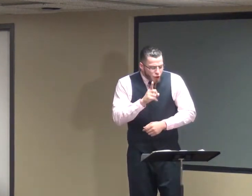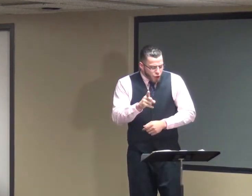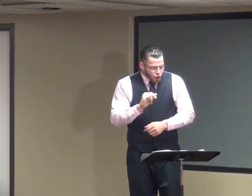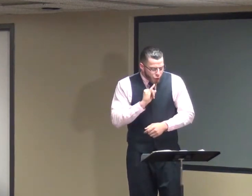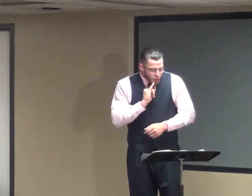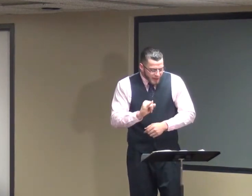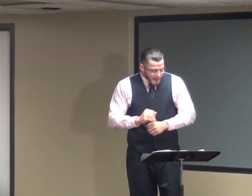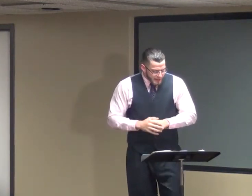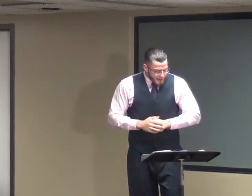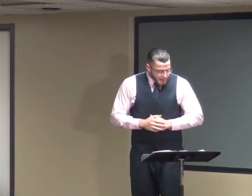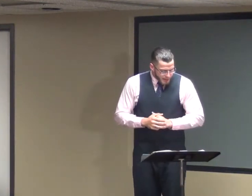The truth is,